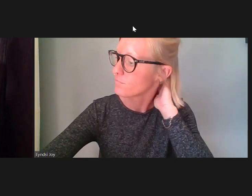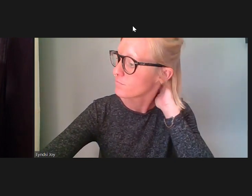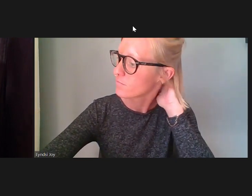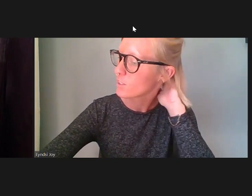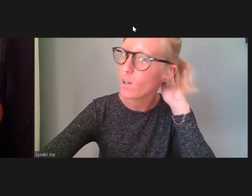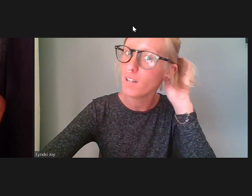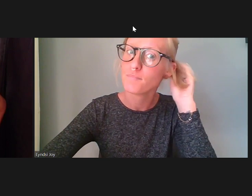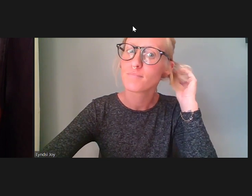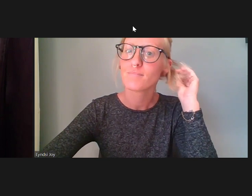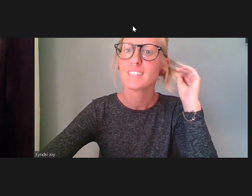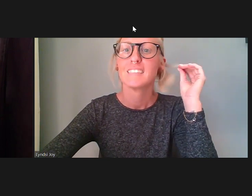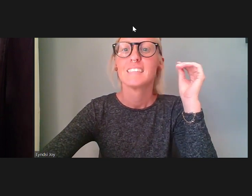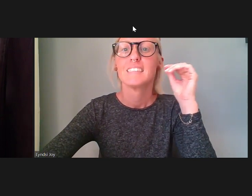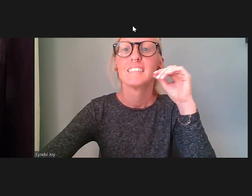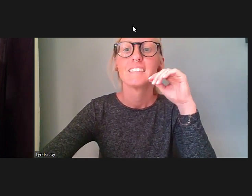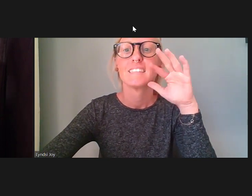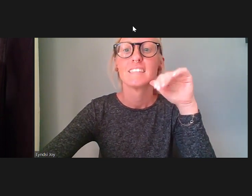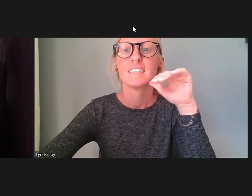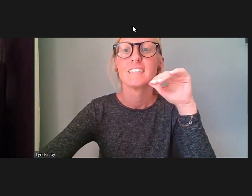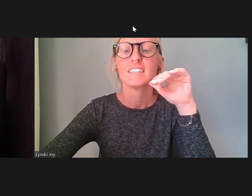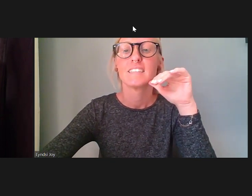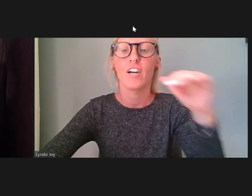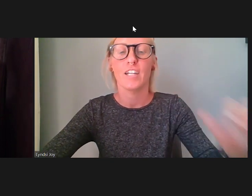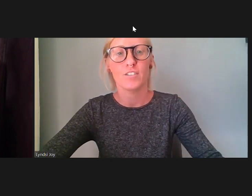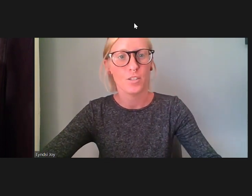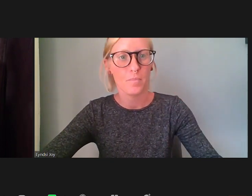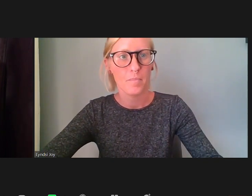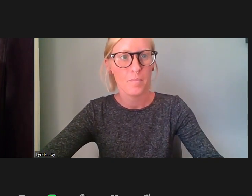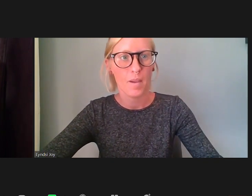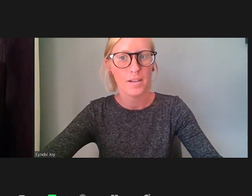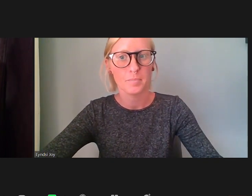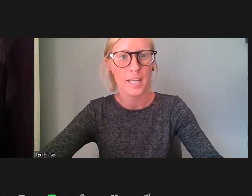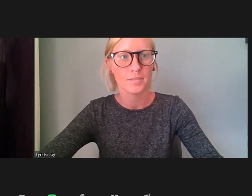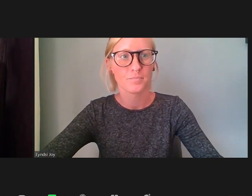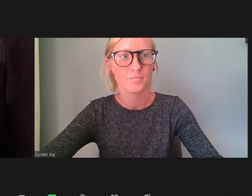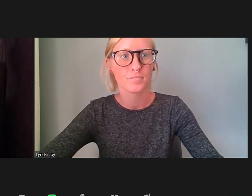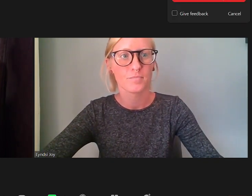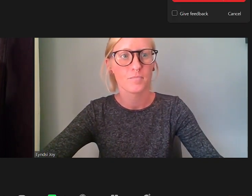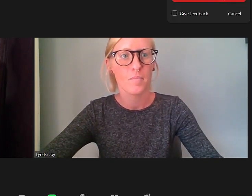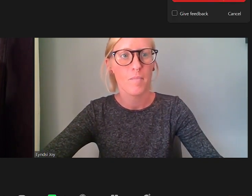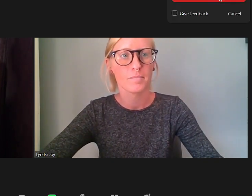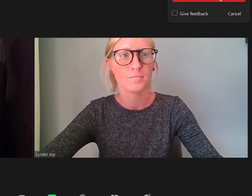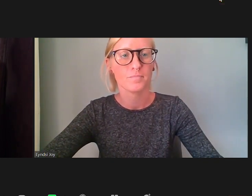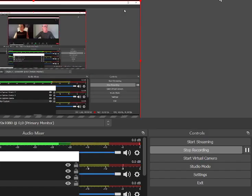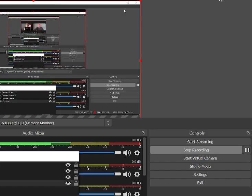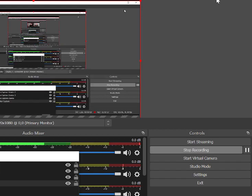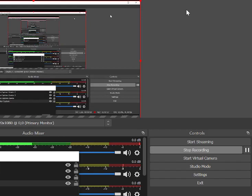so cool. Alrighty, lady. Have a nice evening. All right, we'll see you later. Bye.